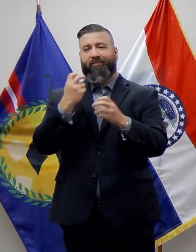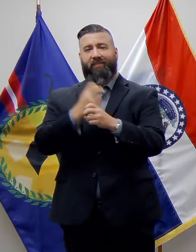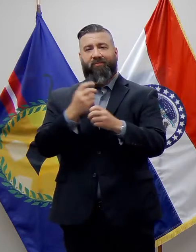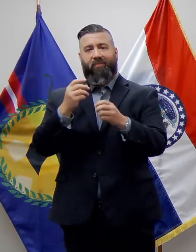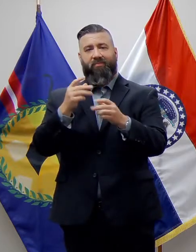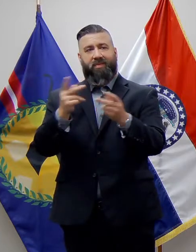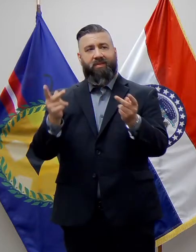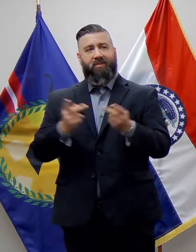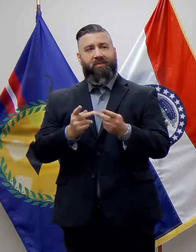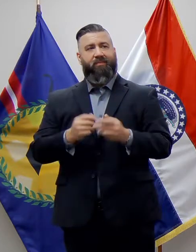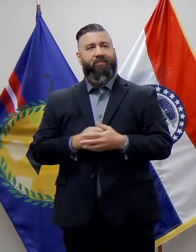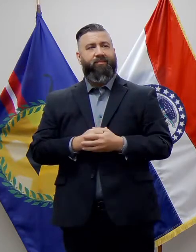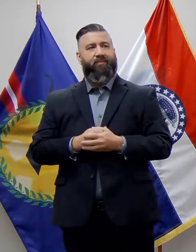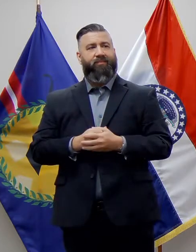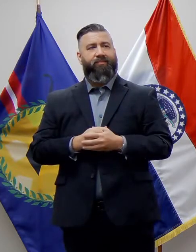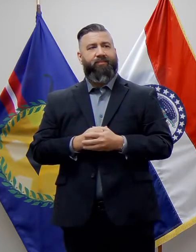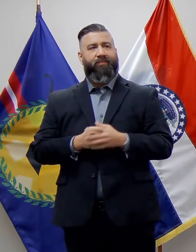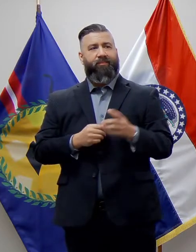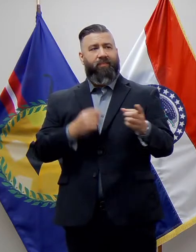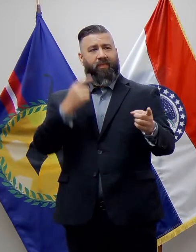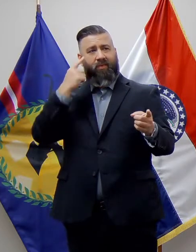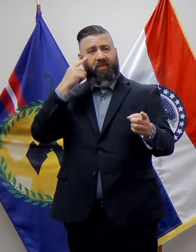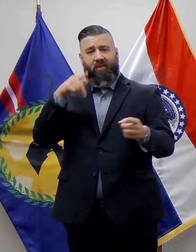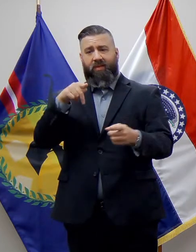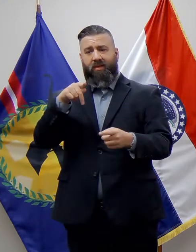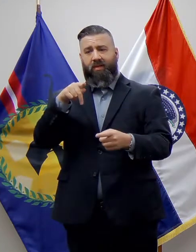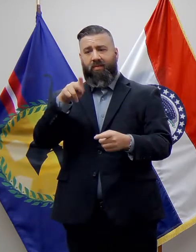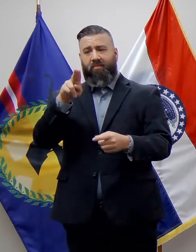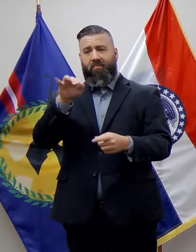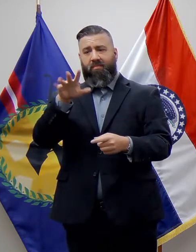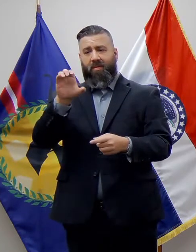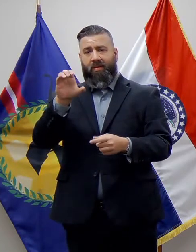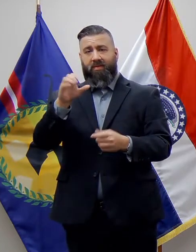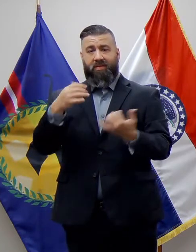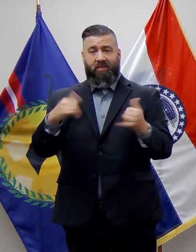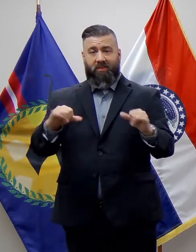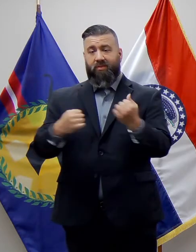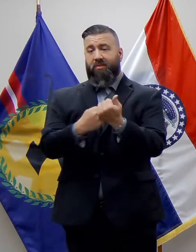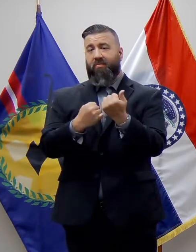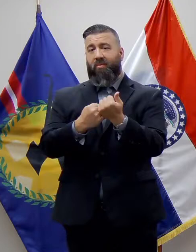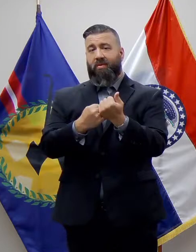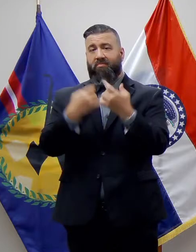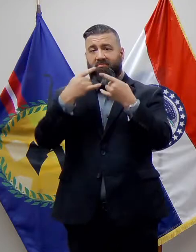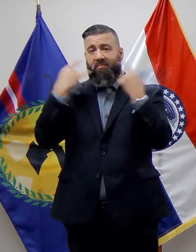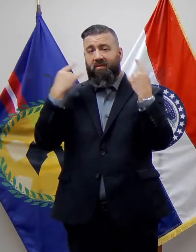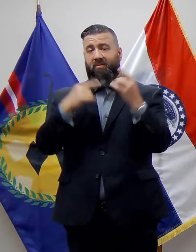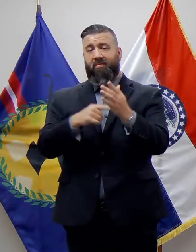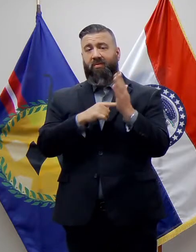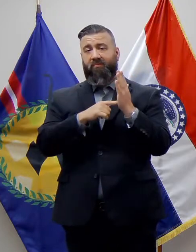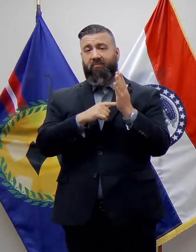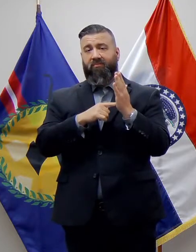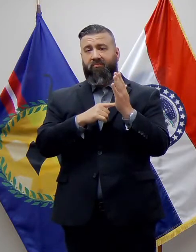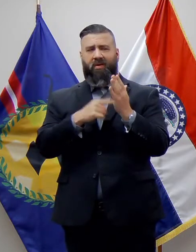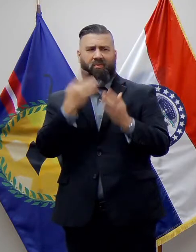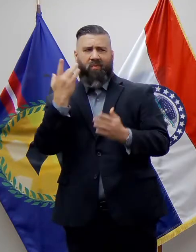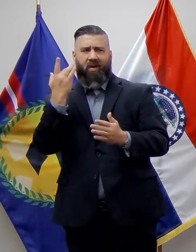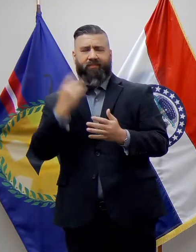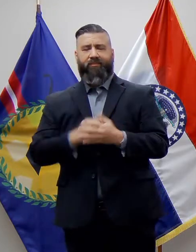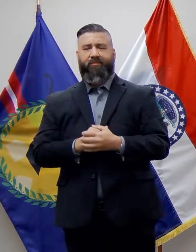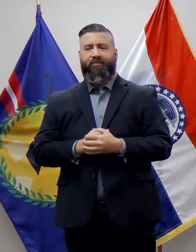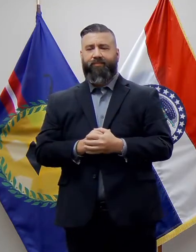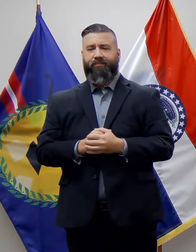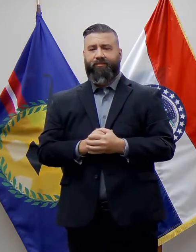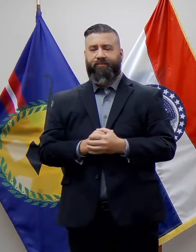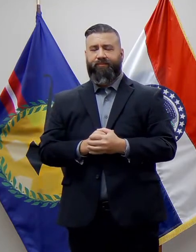Do you think the public still supports mask mandates, and if so, why? The question is, do I think the public supports mask mandates?